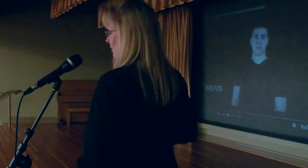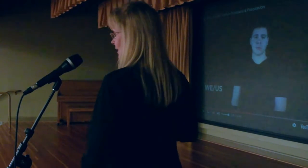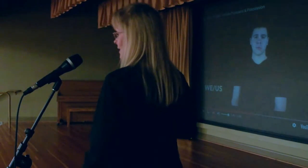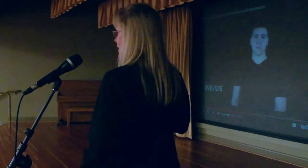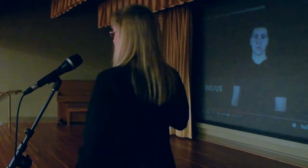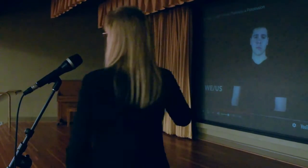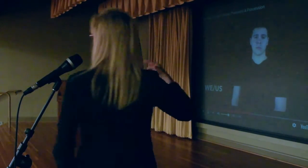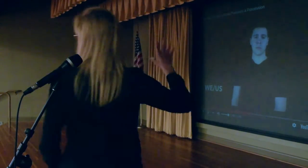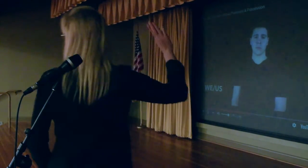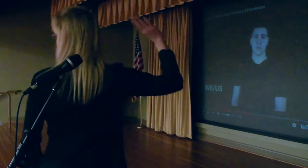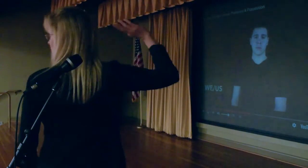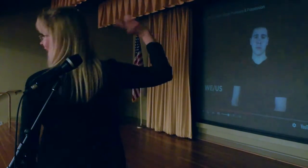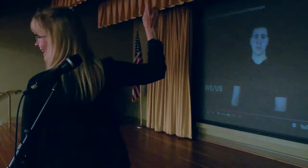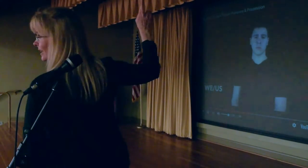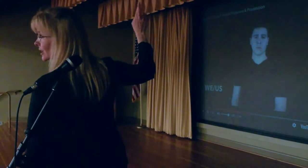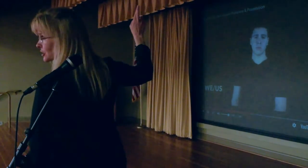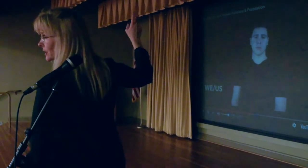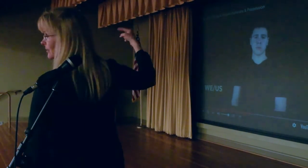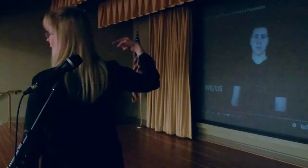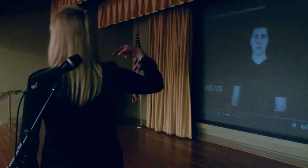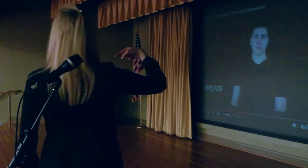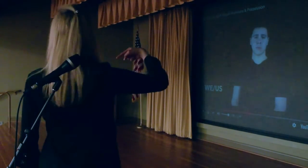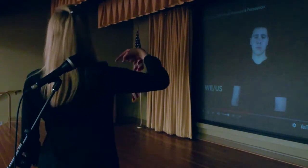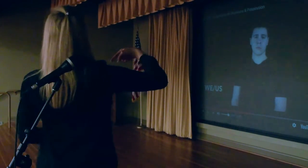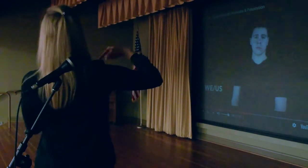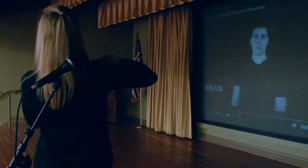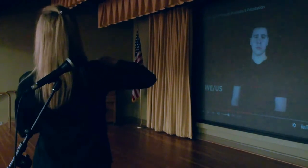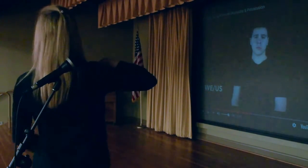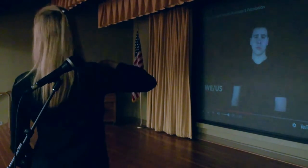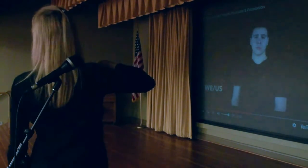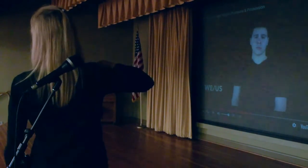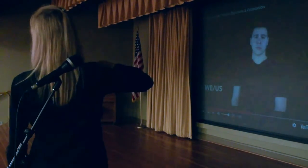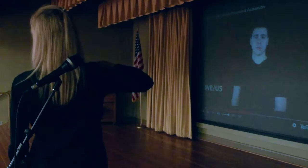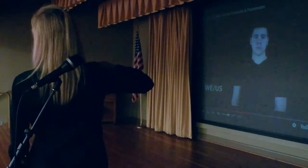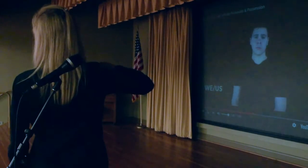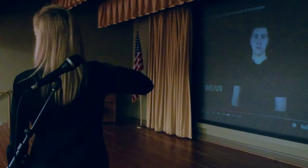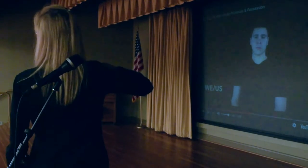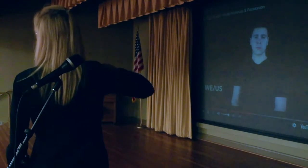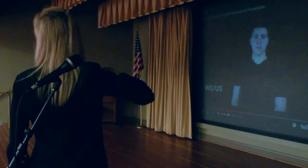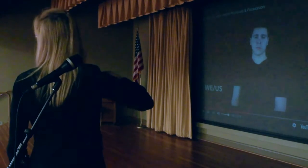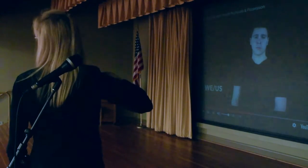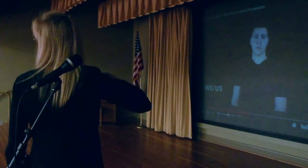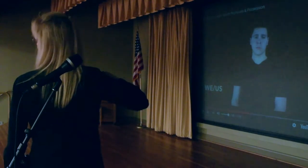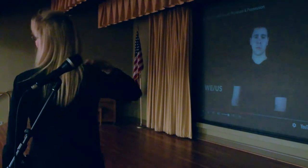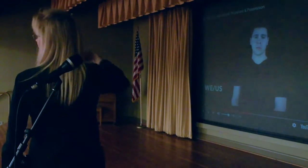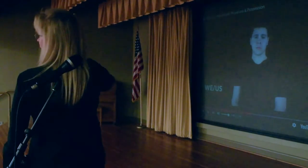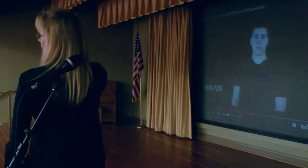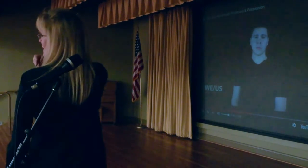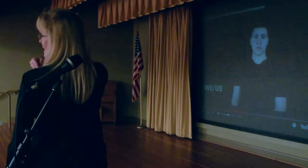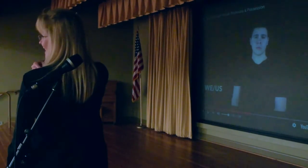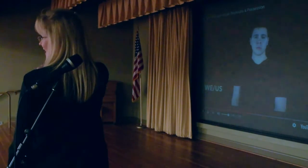way. You're going to start on your right, unless you're left-handed. Touch this chest, and you're going to go from here to